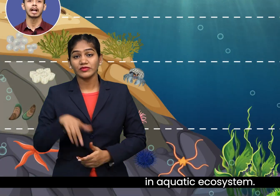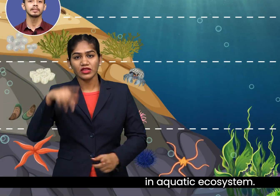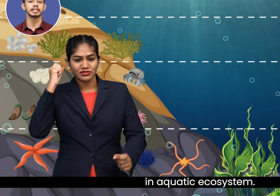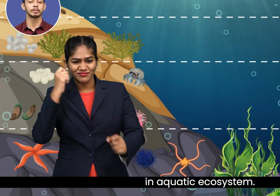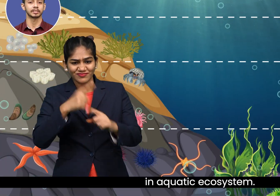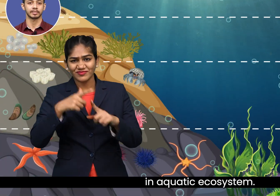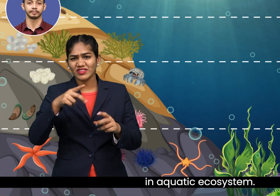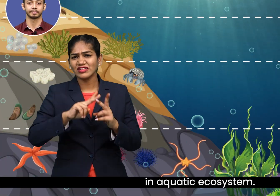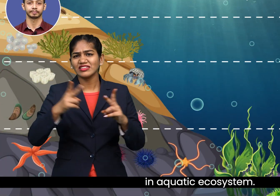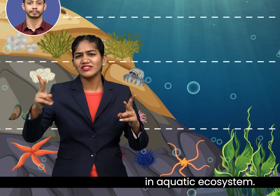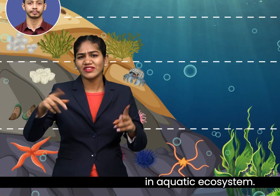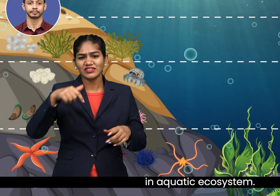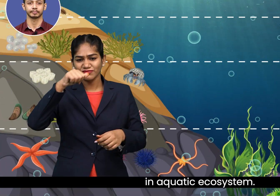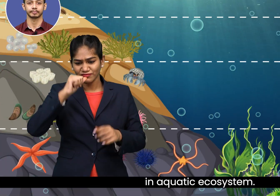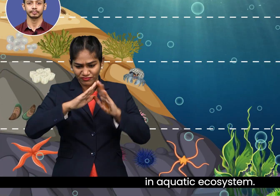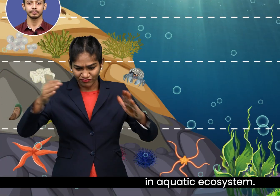Adaptations in aquatic ecosystem.